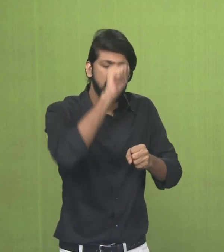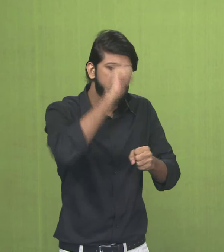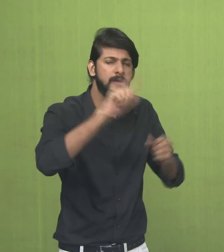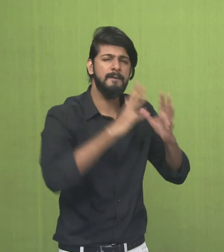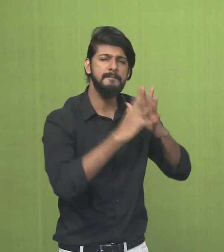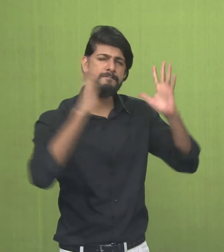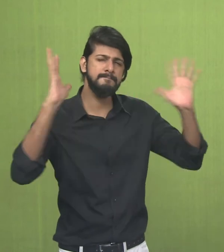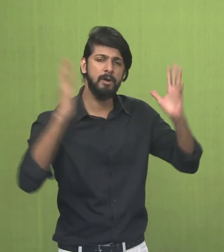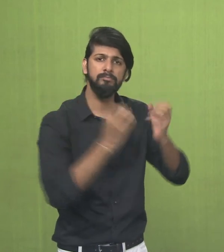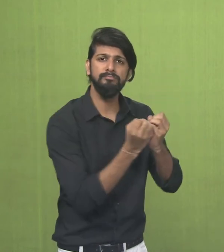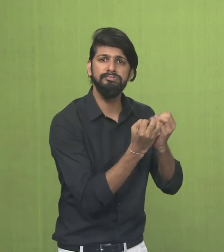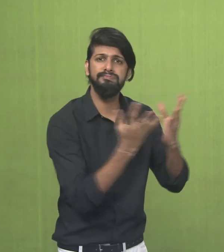Abundance of these materials in India